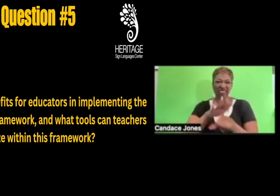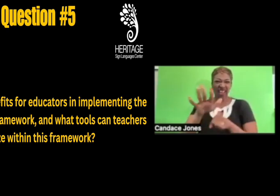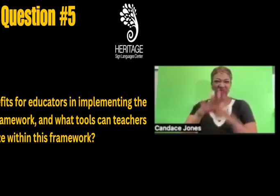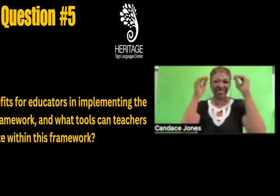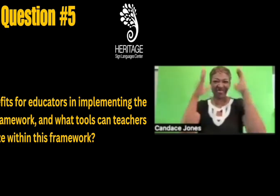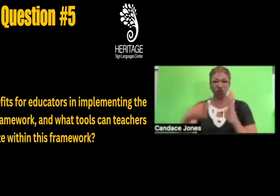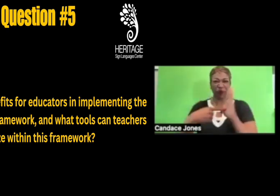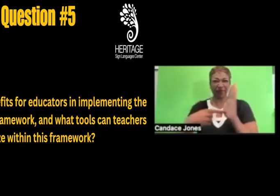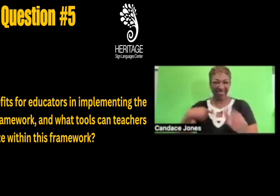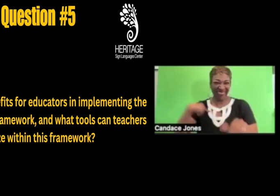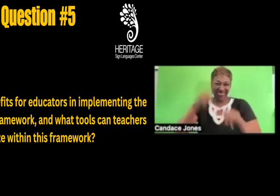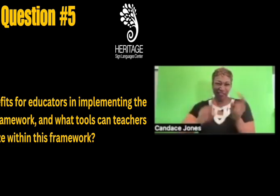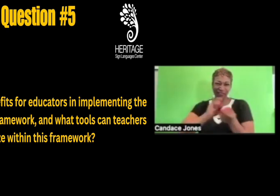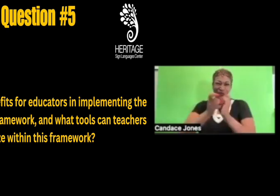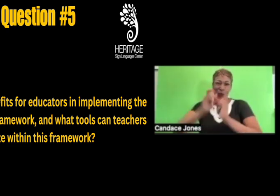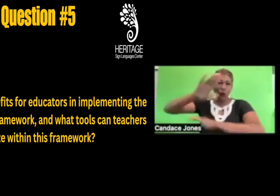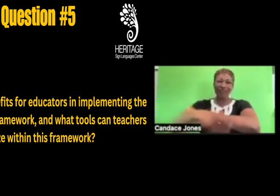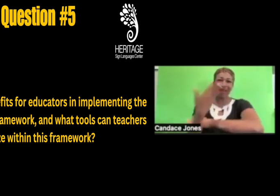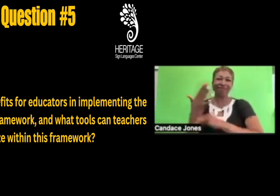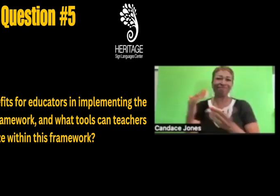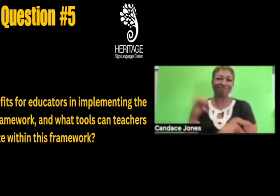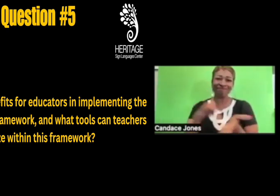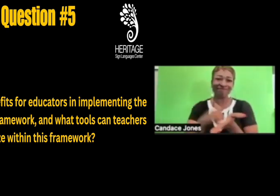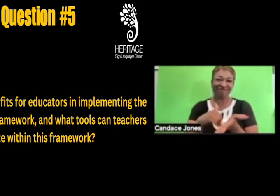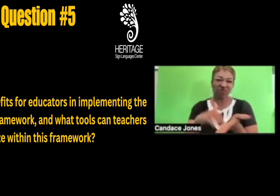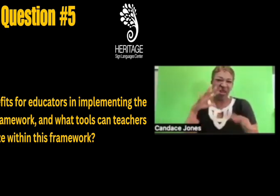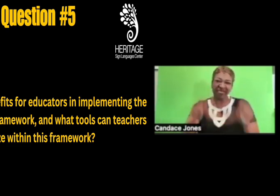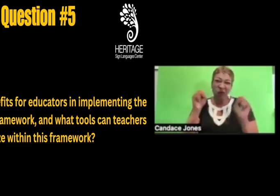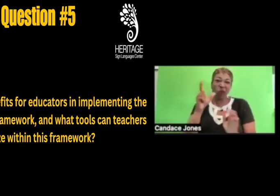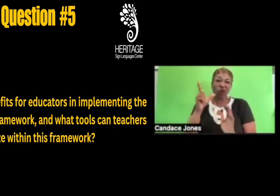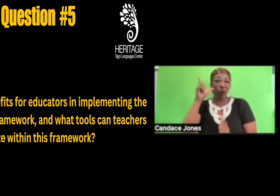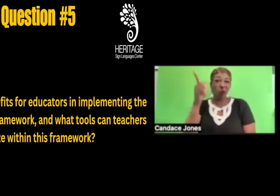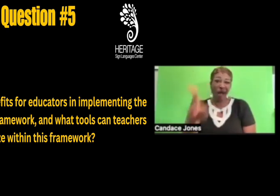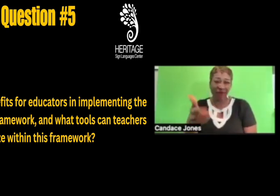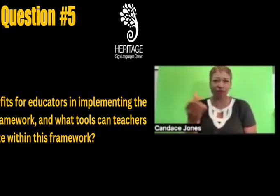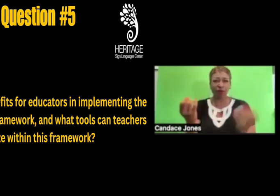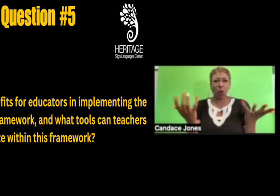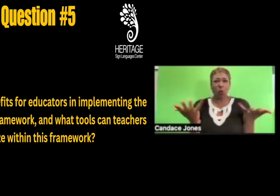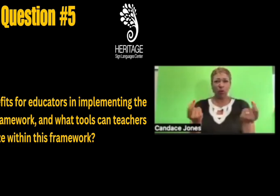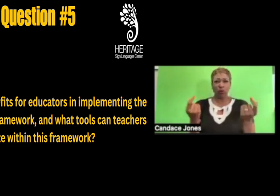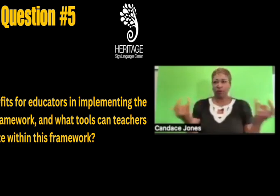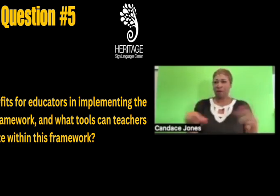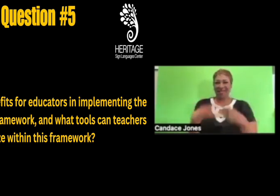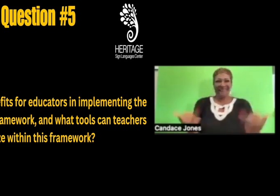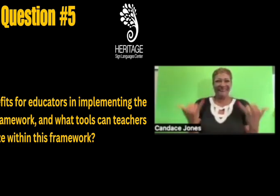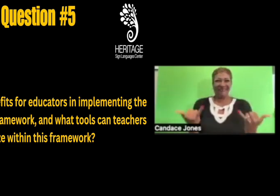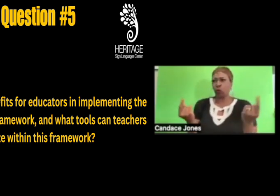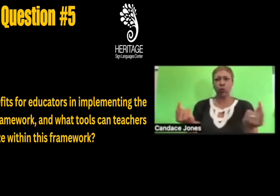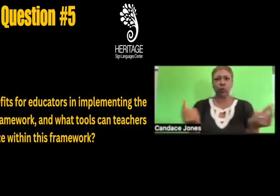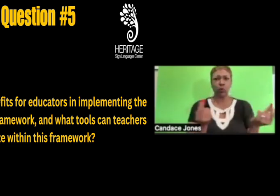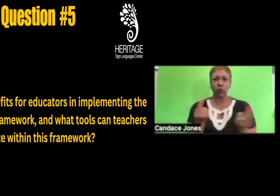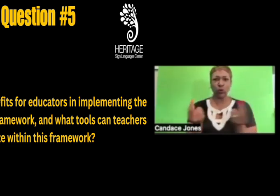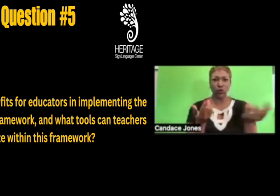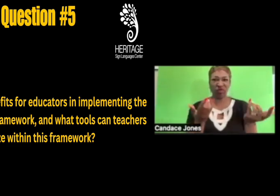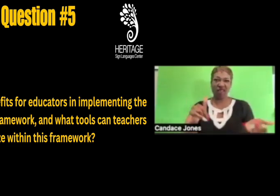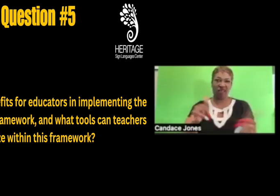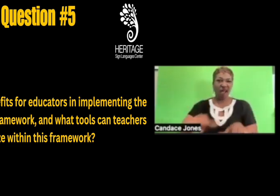in 2024, we know we don't have enough teachers and we can't change those statistics overnight, but what can we do